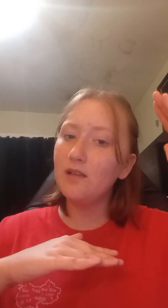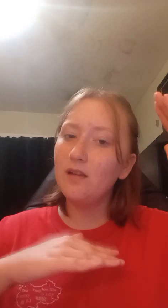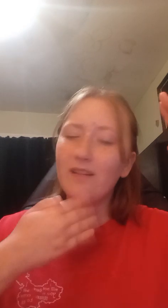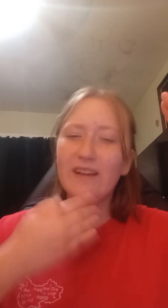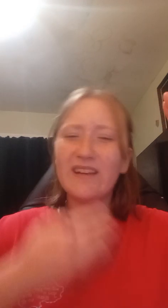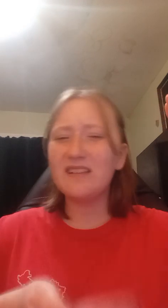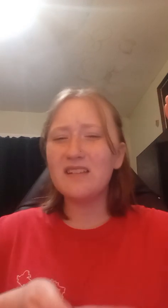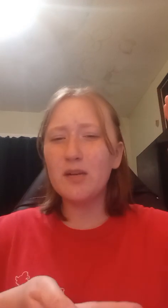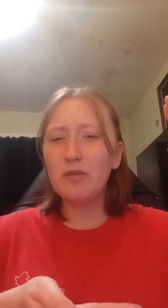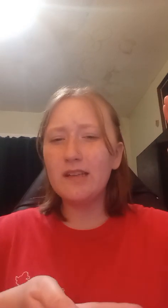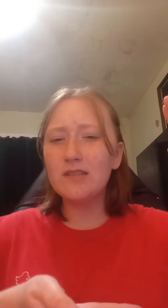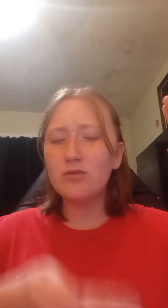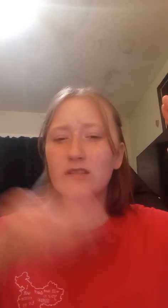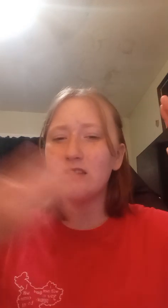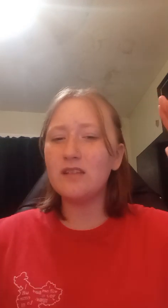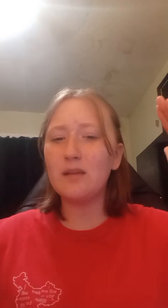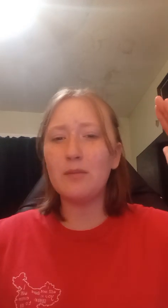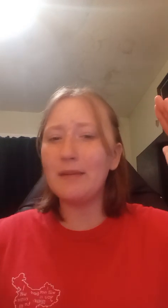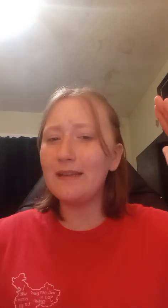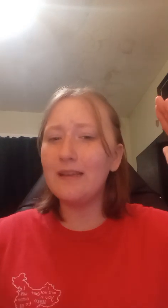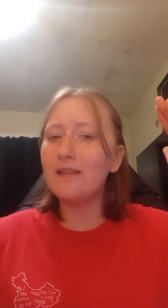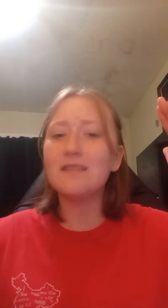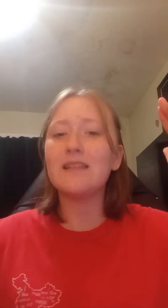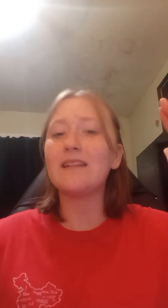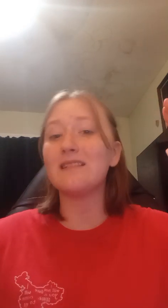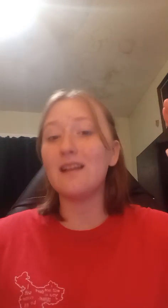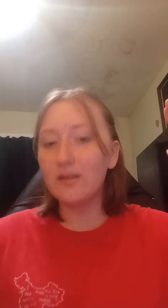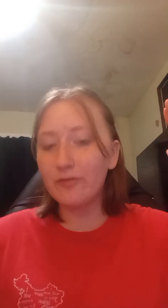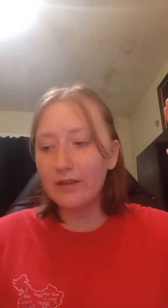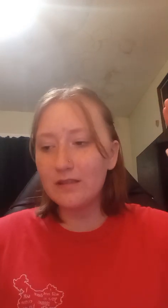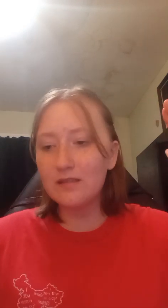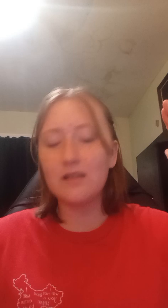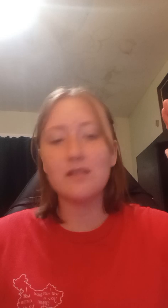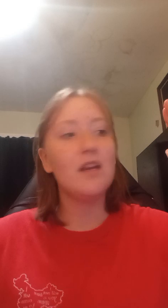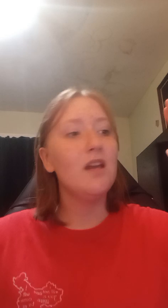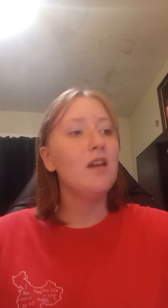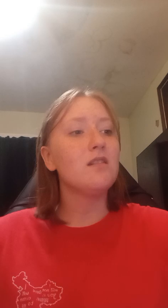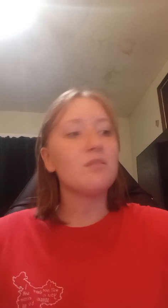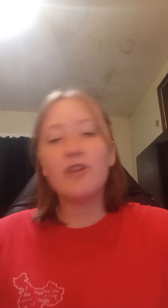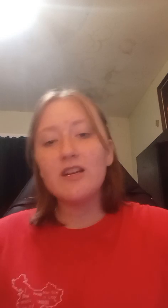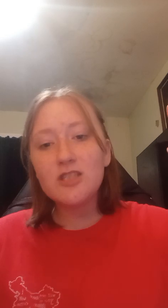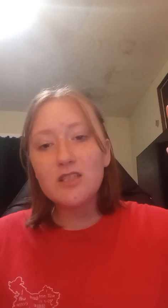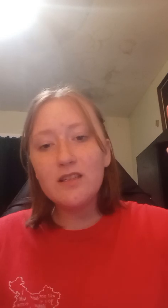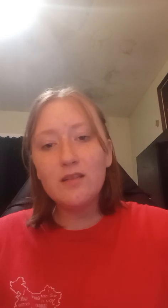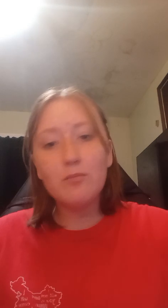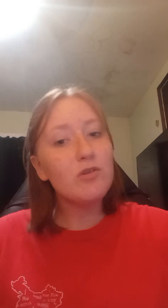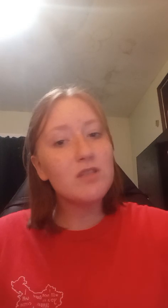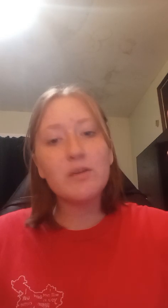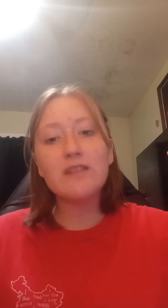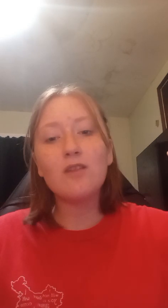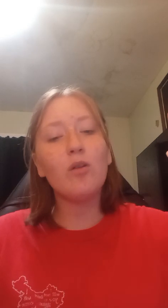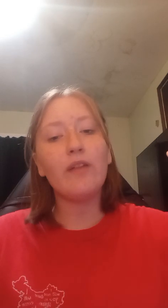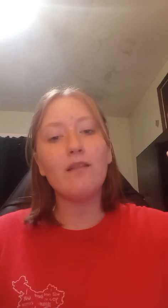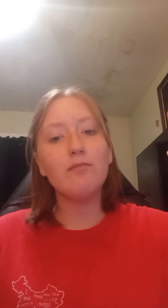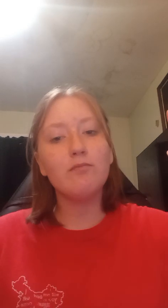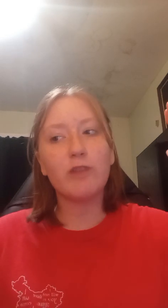like anxiety-related disorders. Let's think BPD, let's think anxiety, for instance, depression, mood swings, all that, which there's